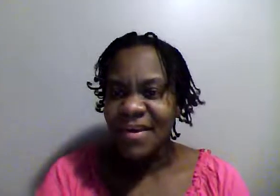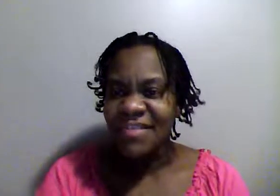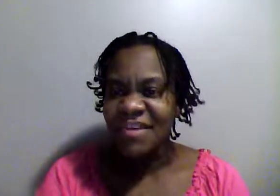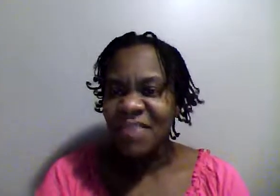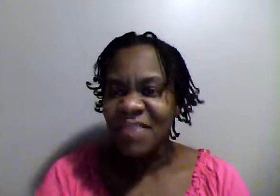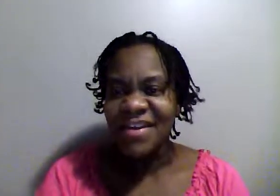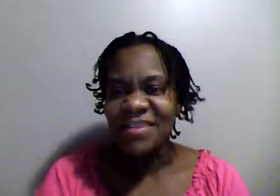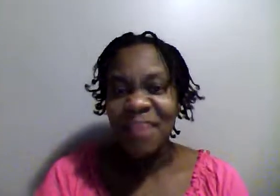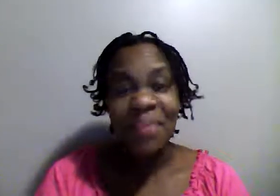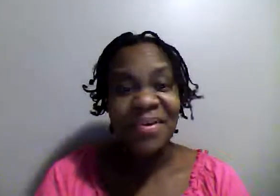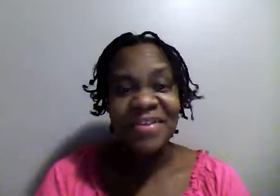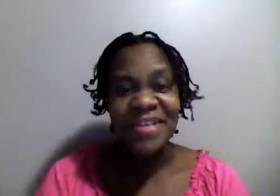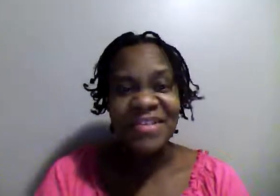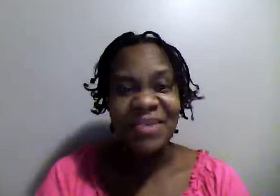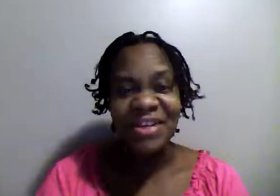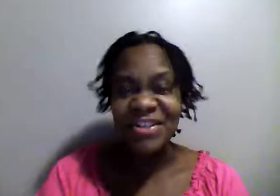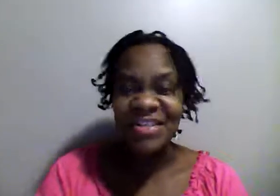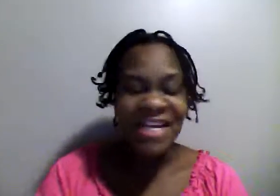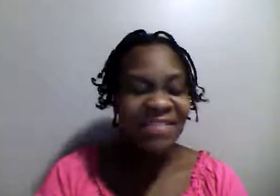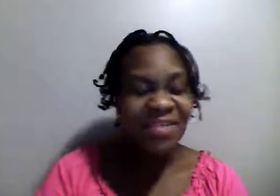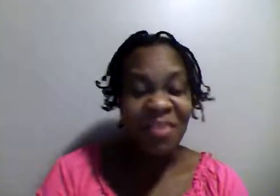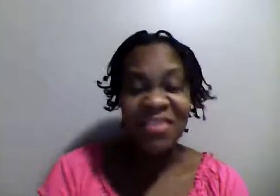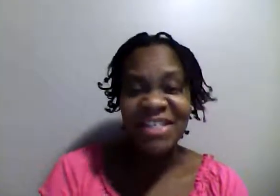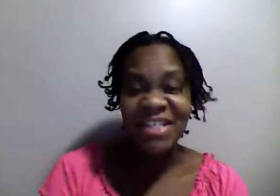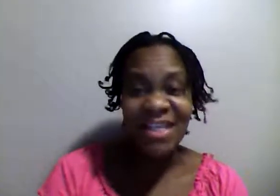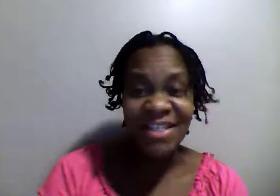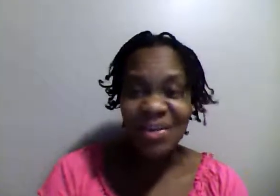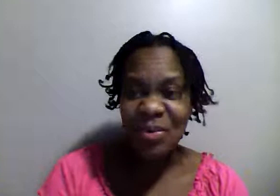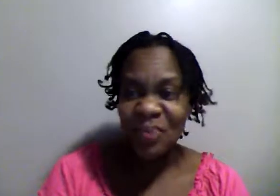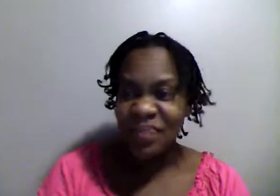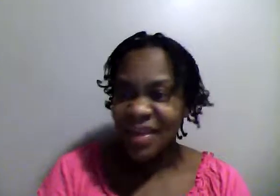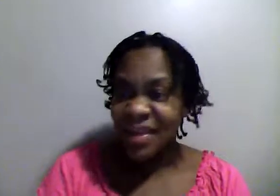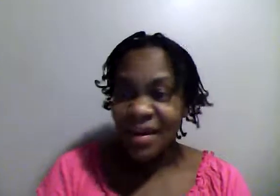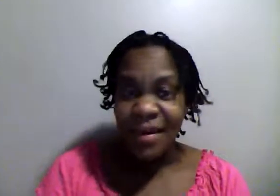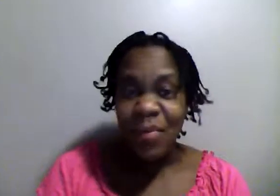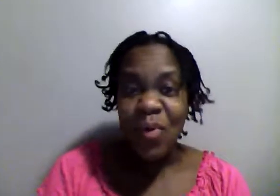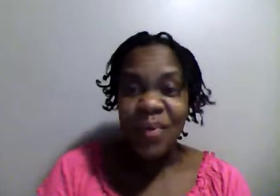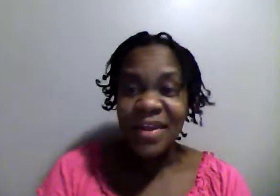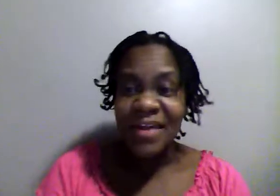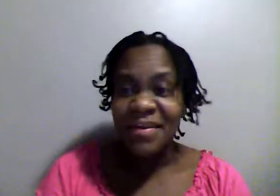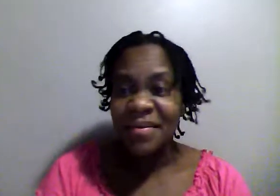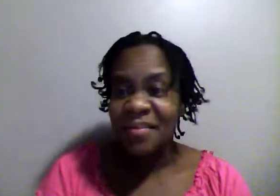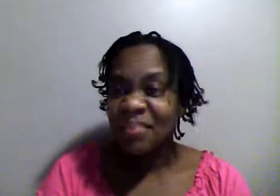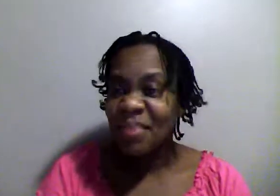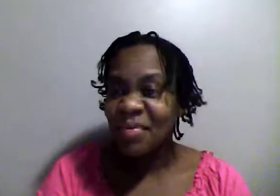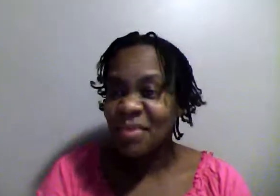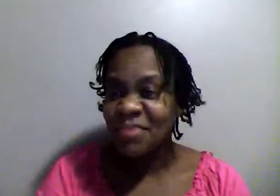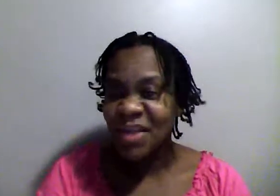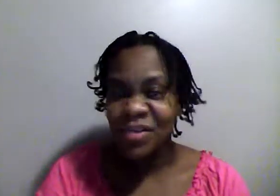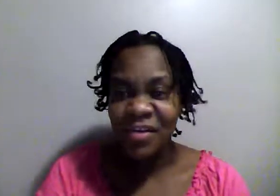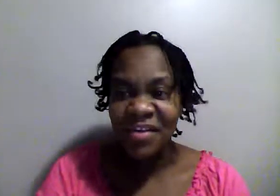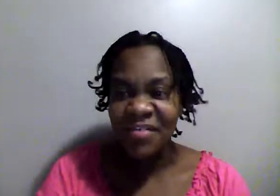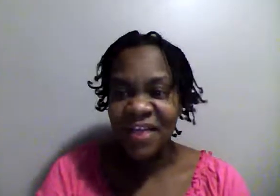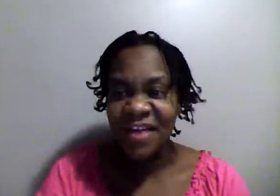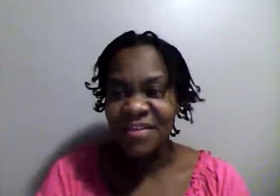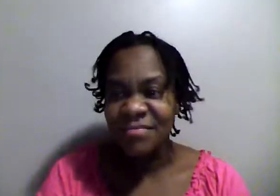Scotch bonnet peppers, and so I just saved some of the seeds. So I'm hoping that the pepper was mature enough that